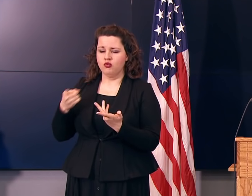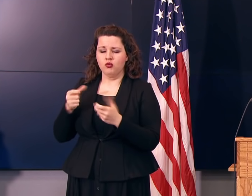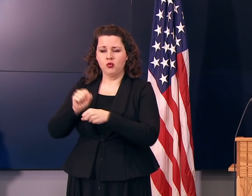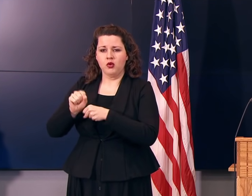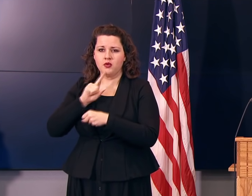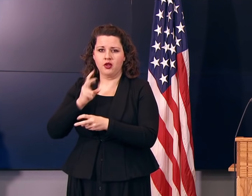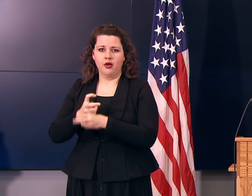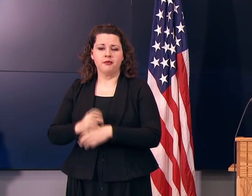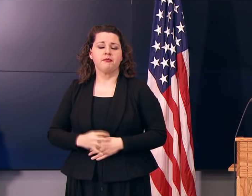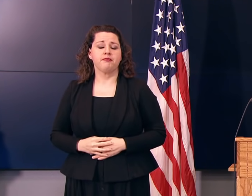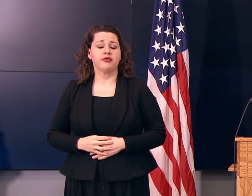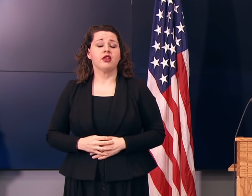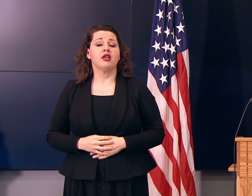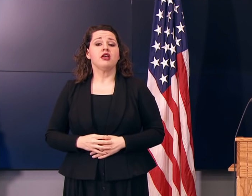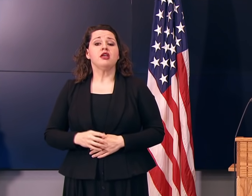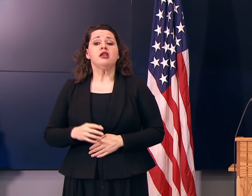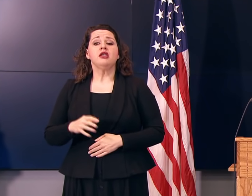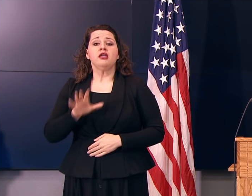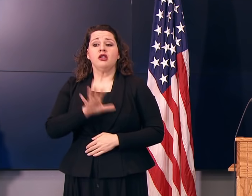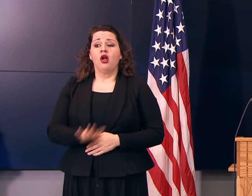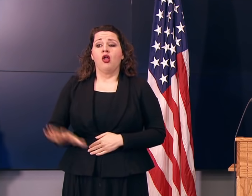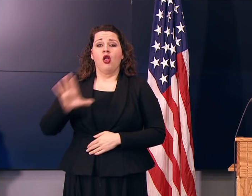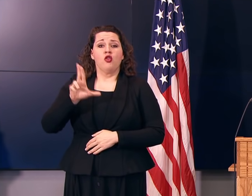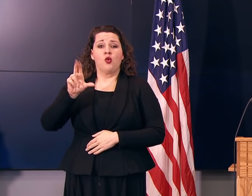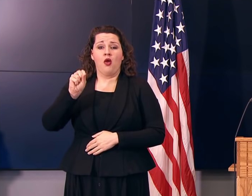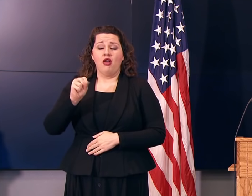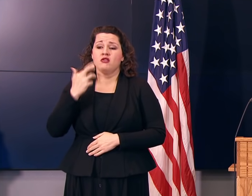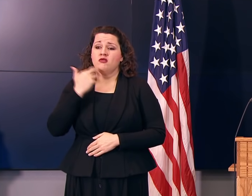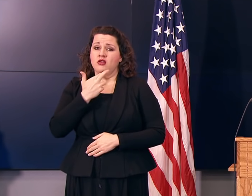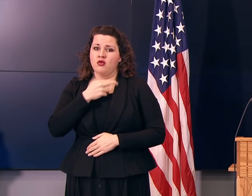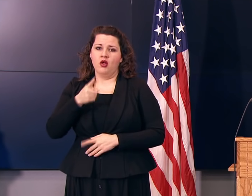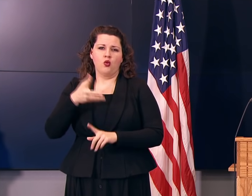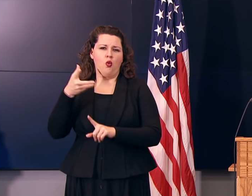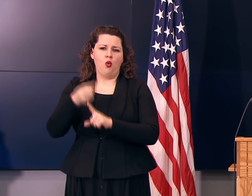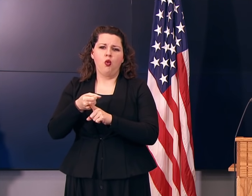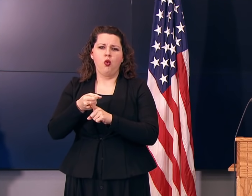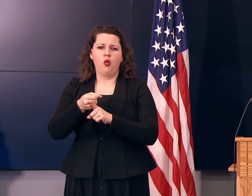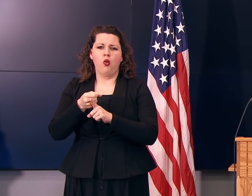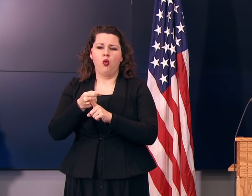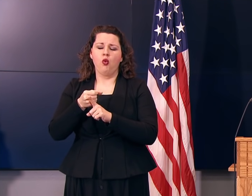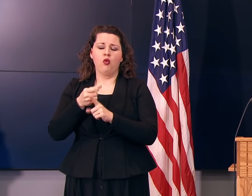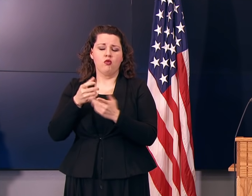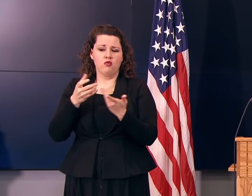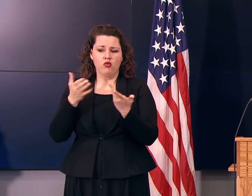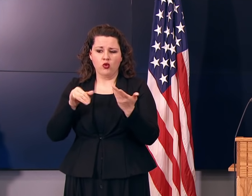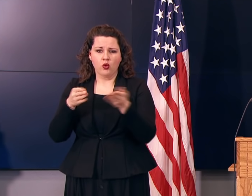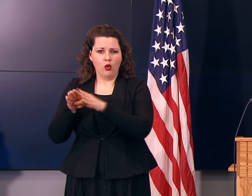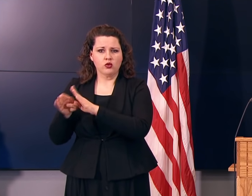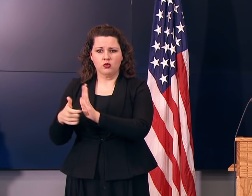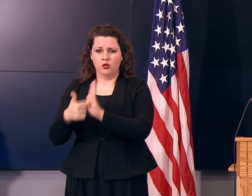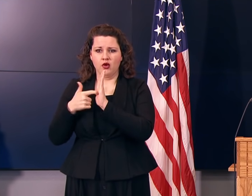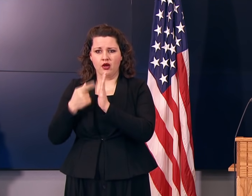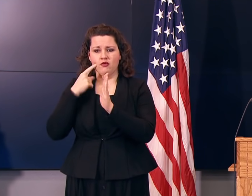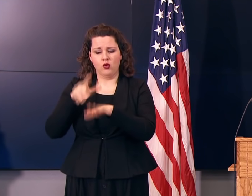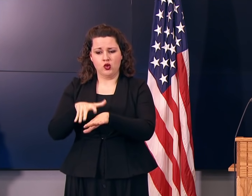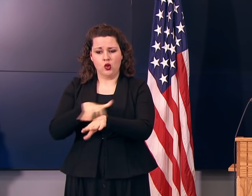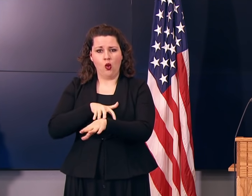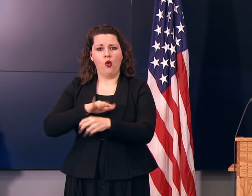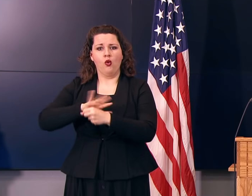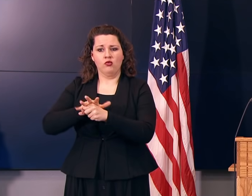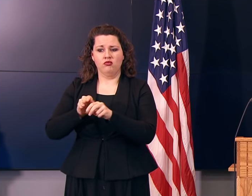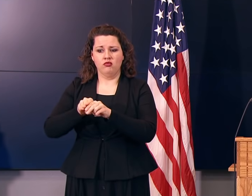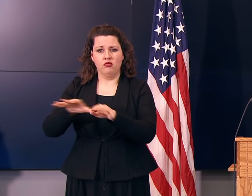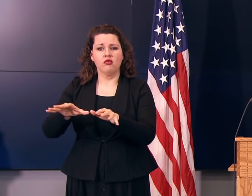appreciate it very much. You know, across the nation, restaurants have been hard hit by the closings that were necessary for us to slow the spread of